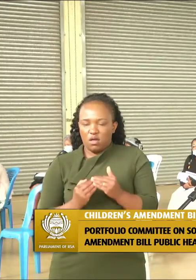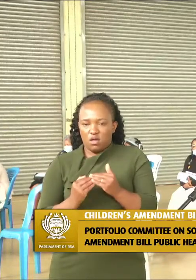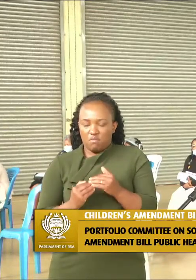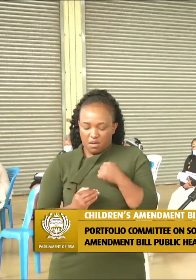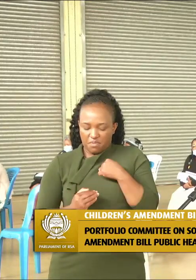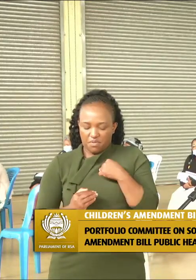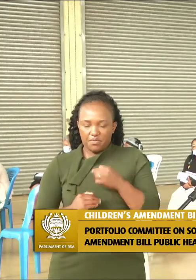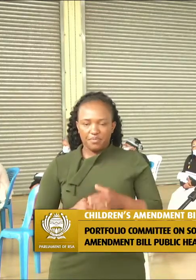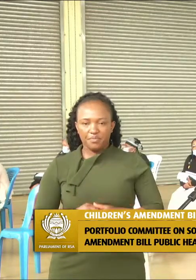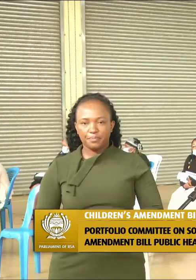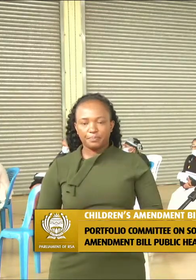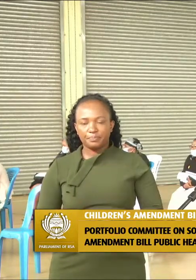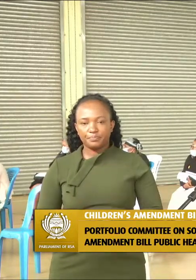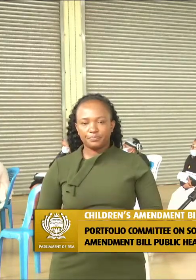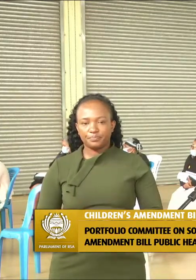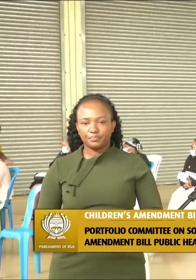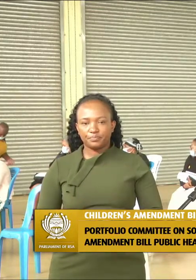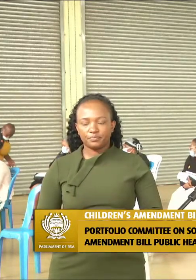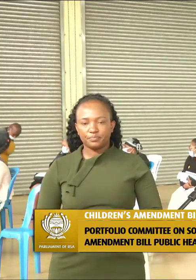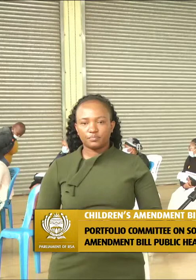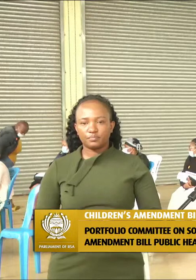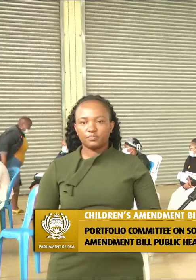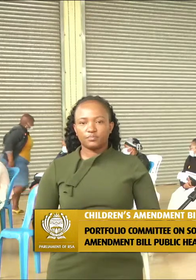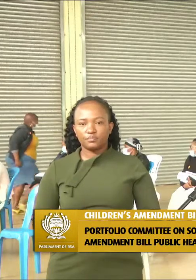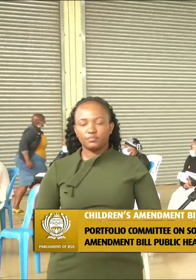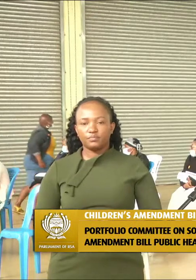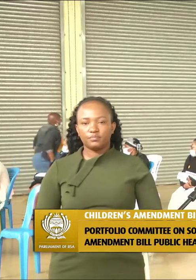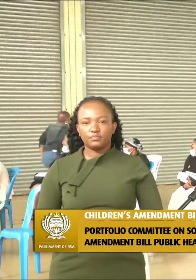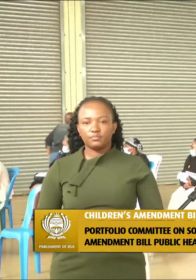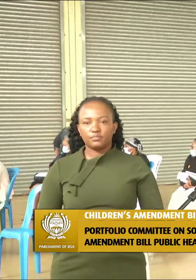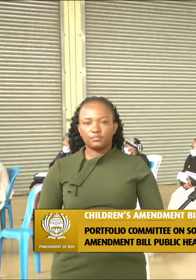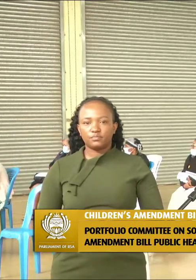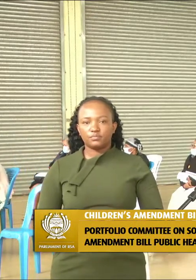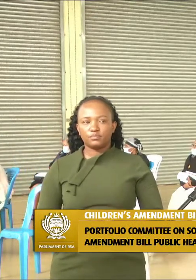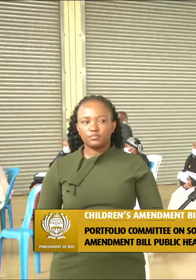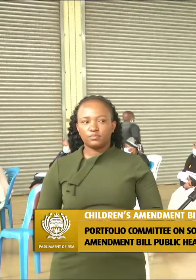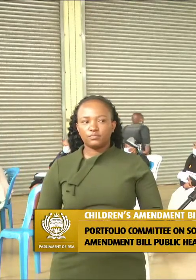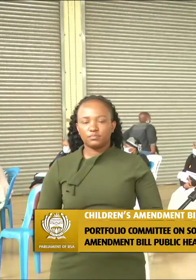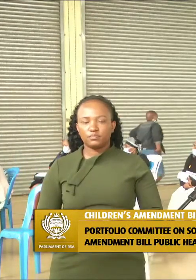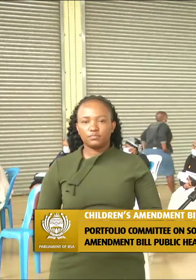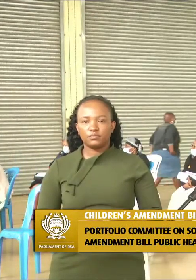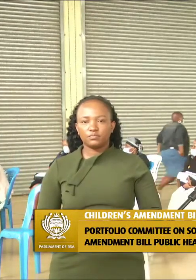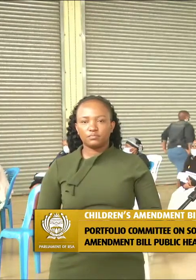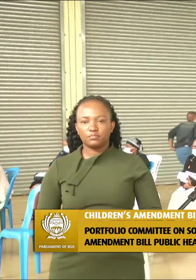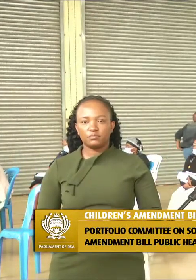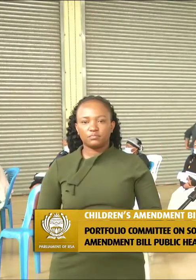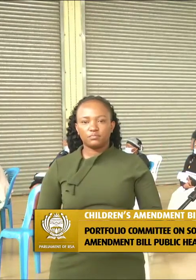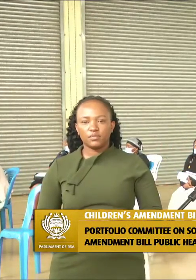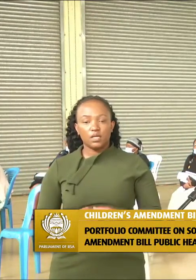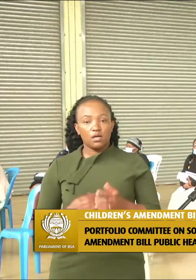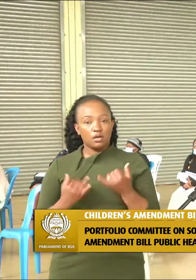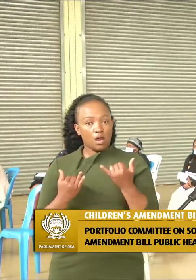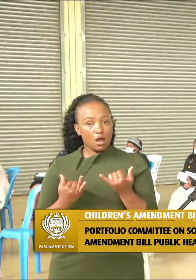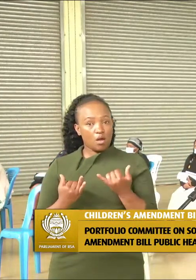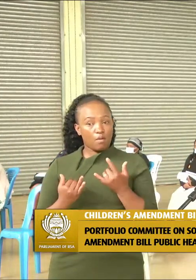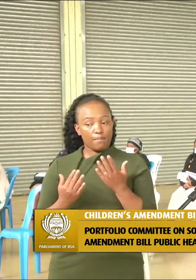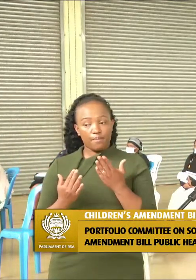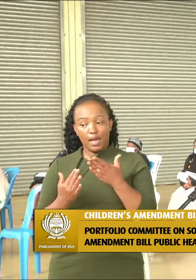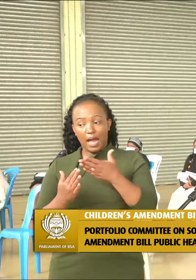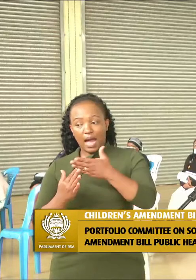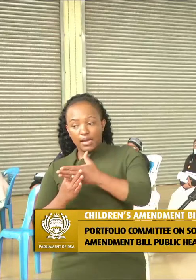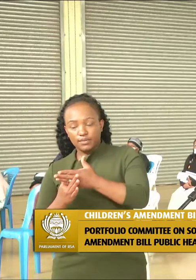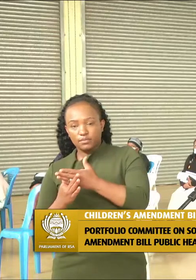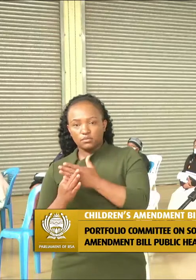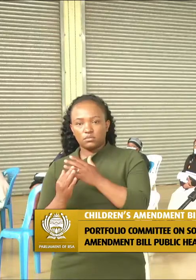ingane ikhule nami, ikhulele kumina. I don't have access to her. Angikwazi